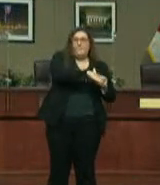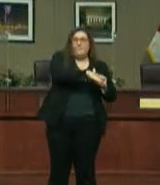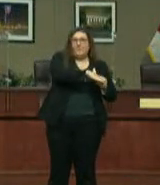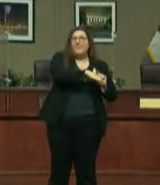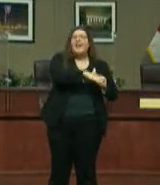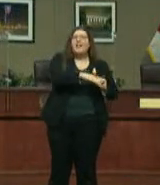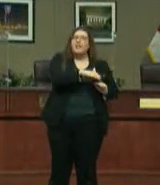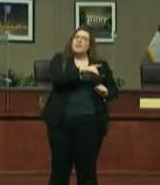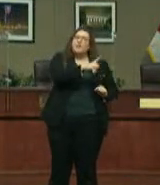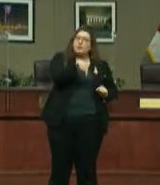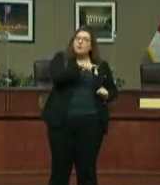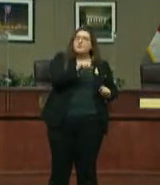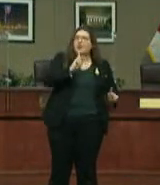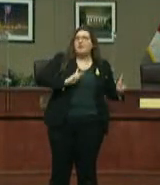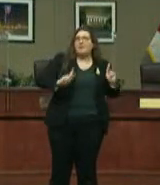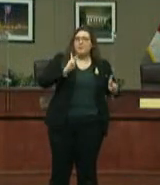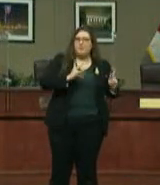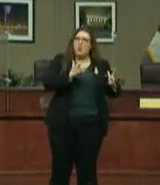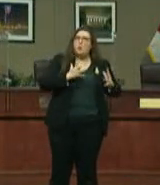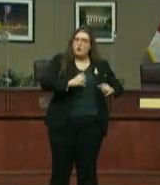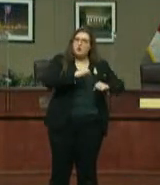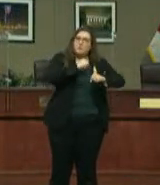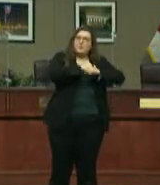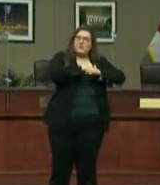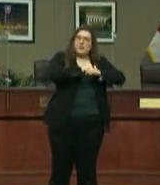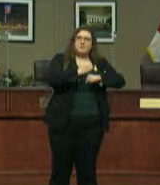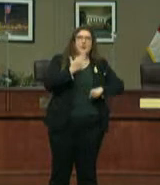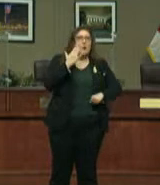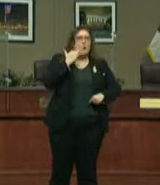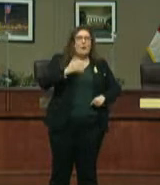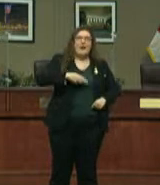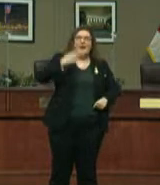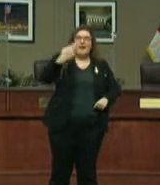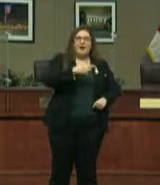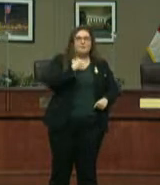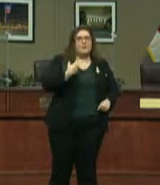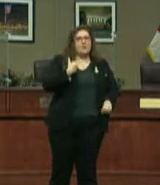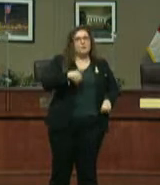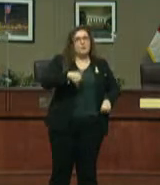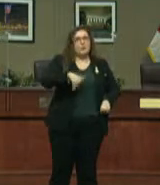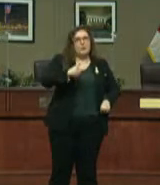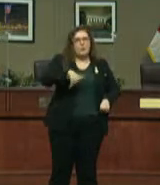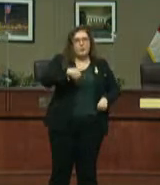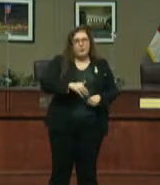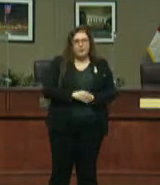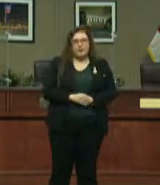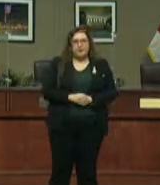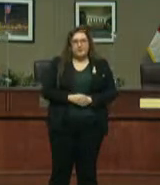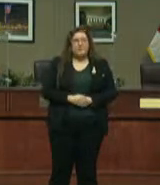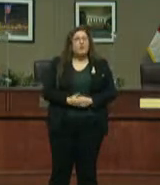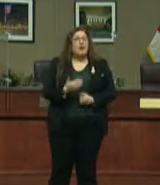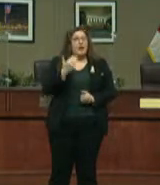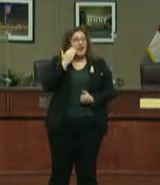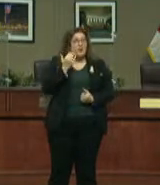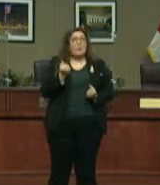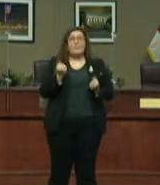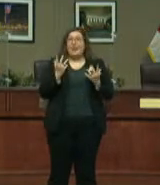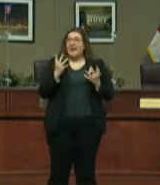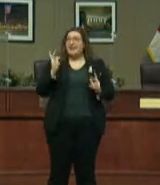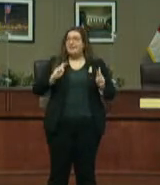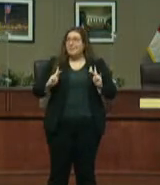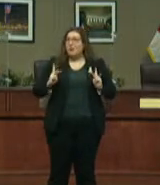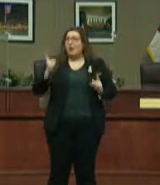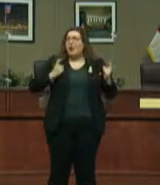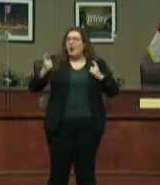are the ones that we want to protect in the coming weeks. I know there are a lot of questions with regard to the